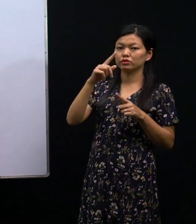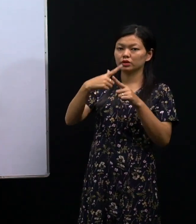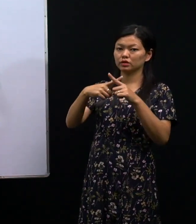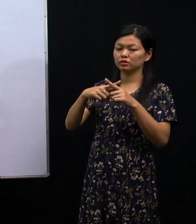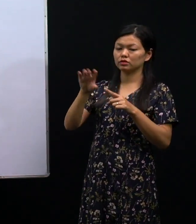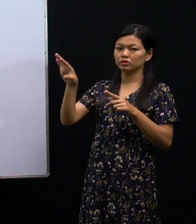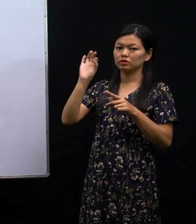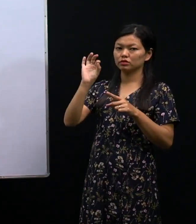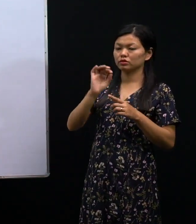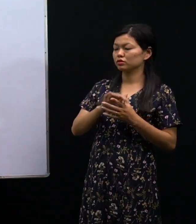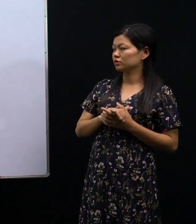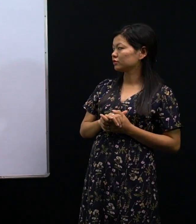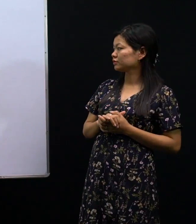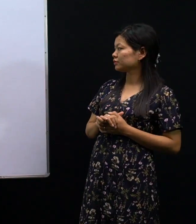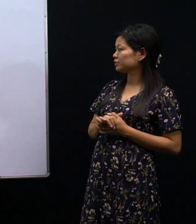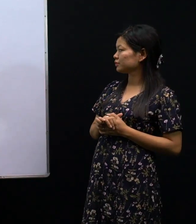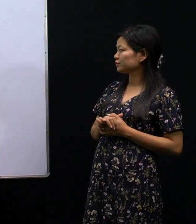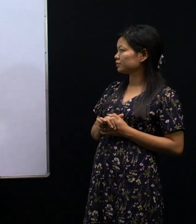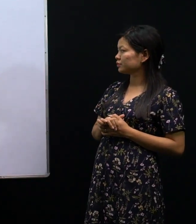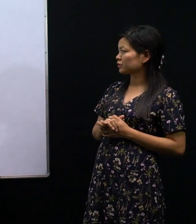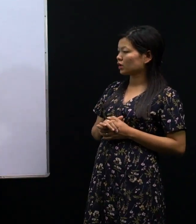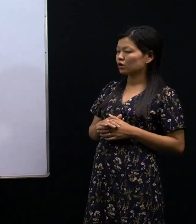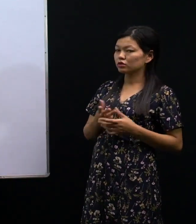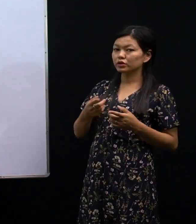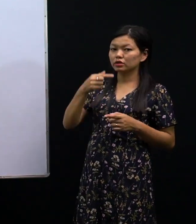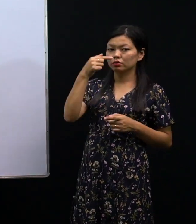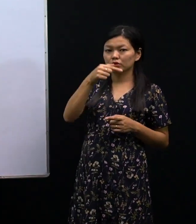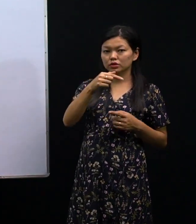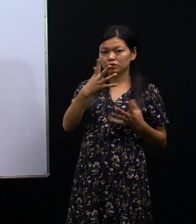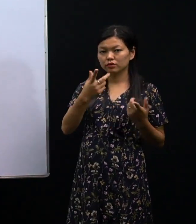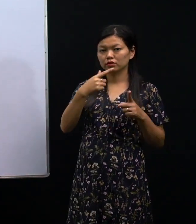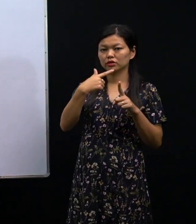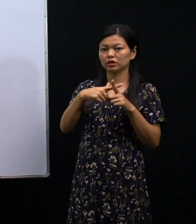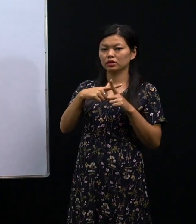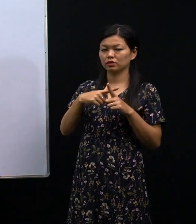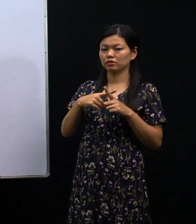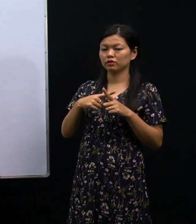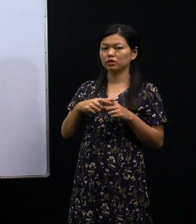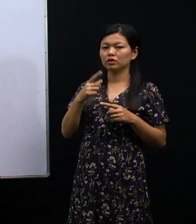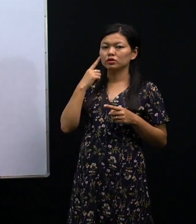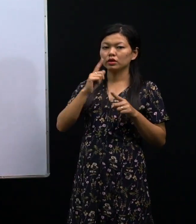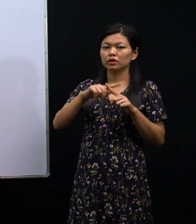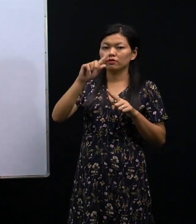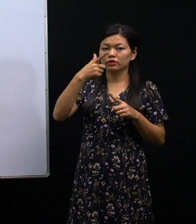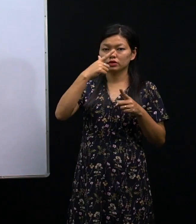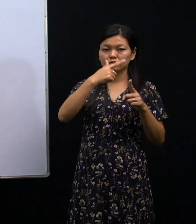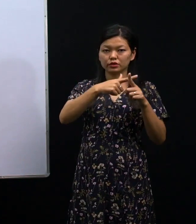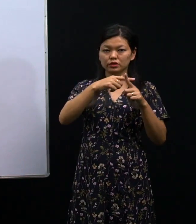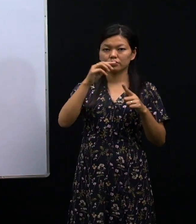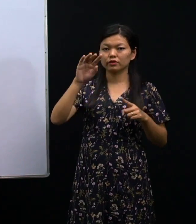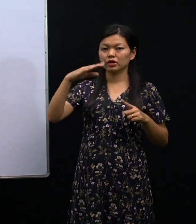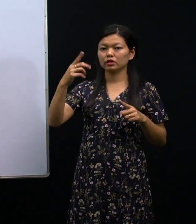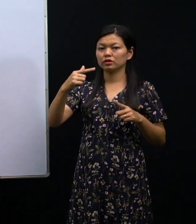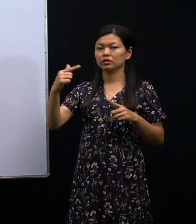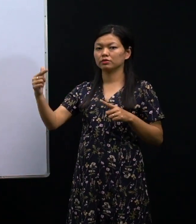what I have to say? Root 2x positive. If root 2x positive, other two negative. So what I